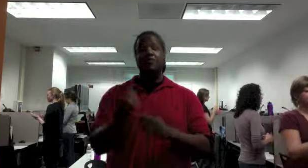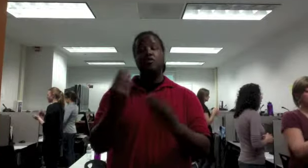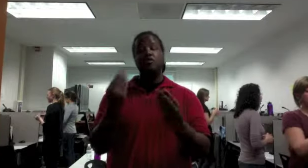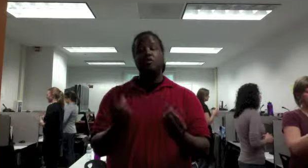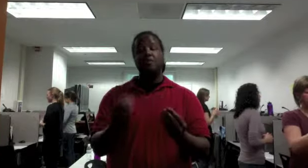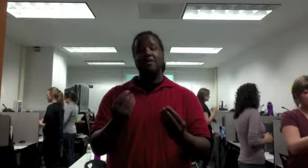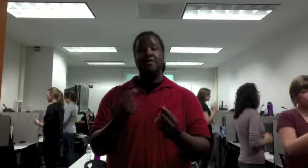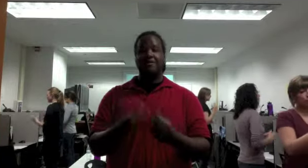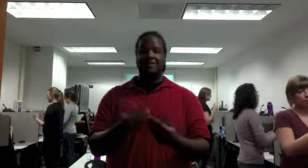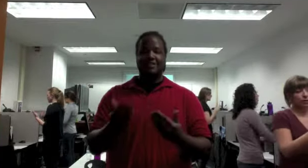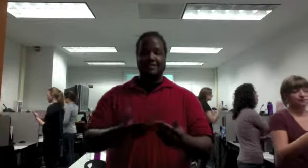We'll look at that a little more in a bit.